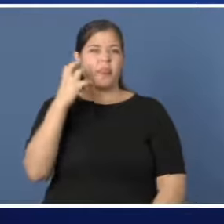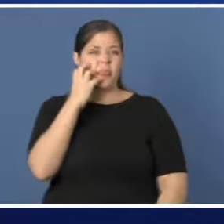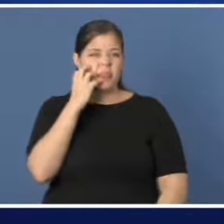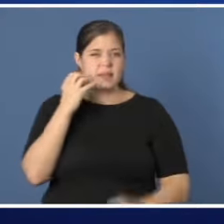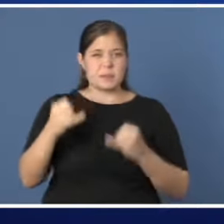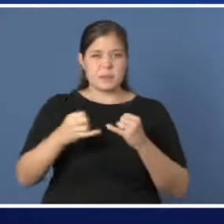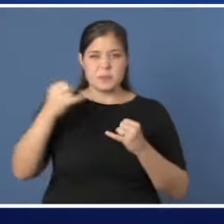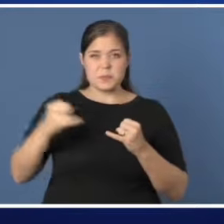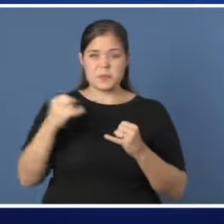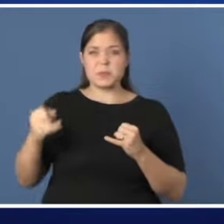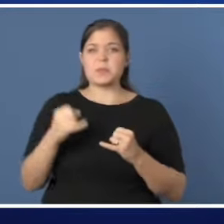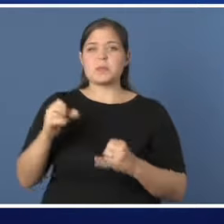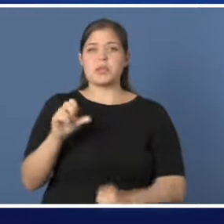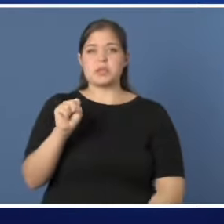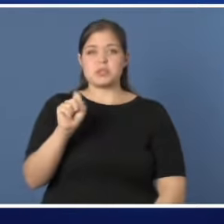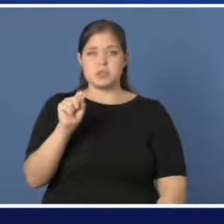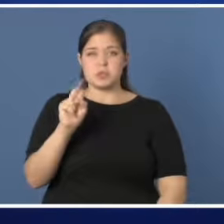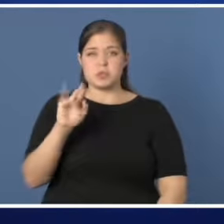heavy string,